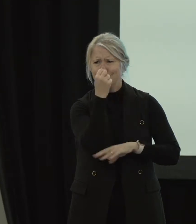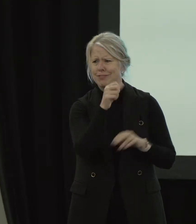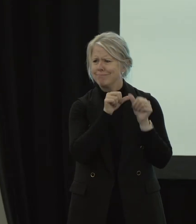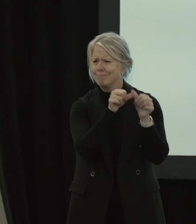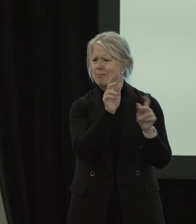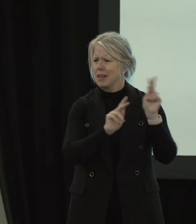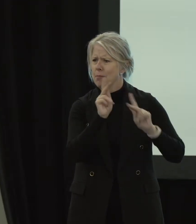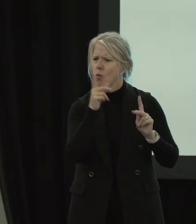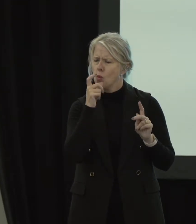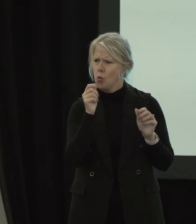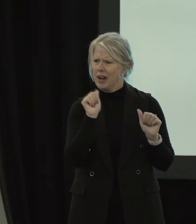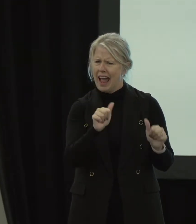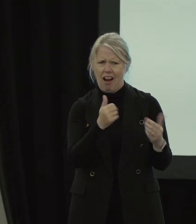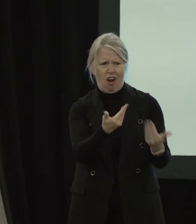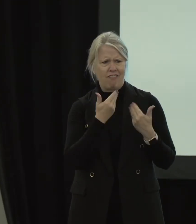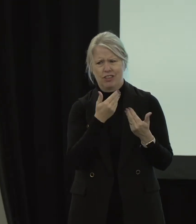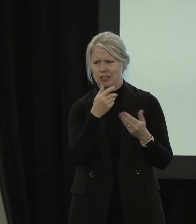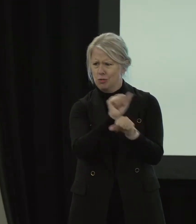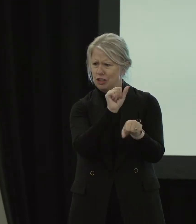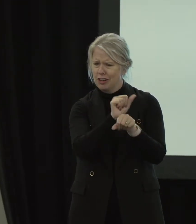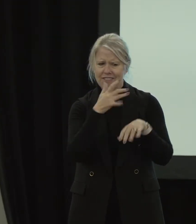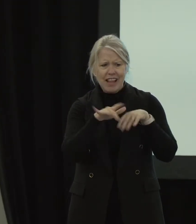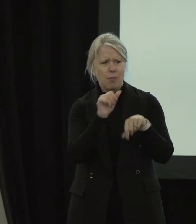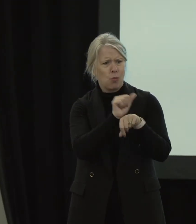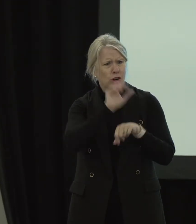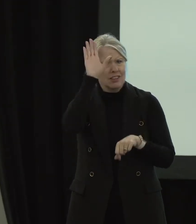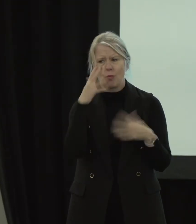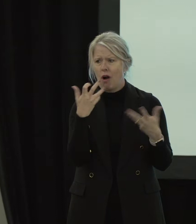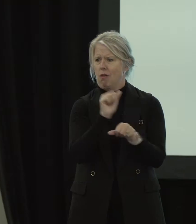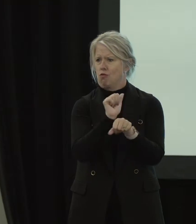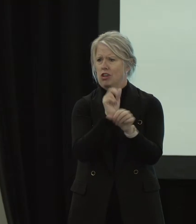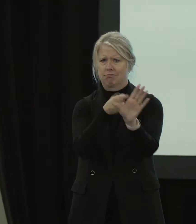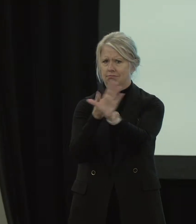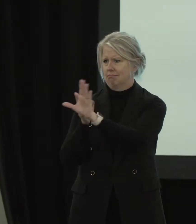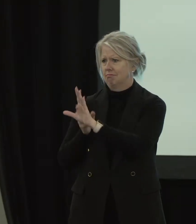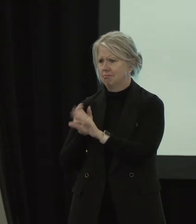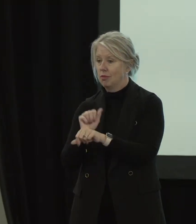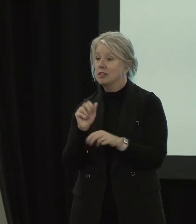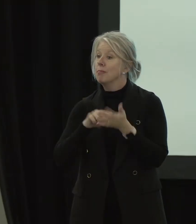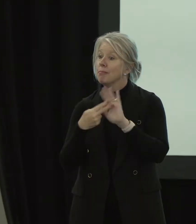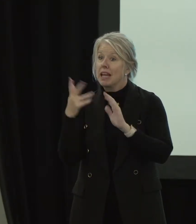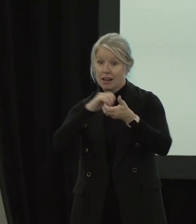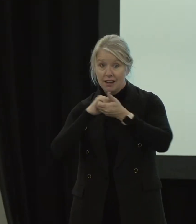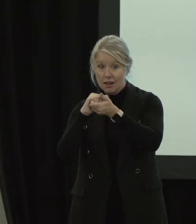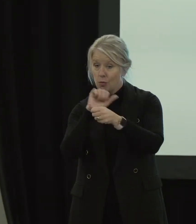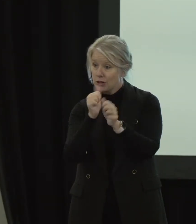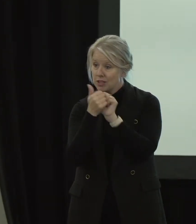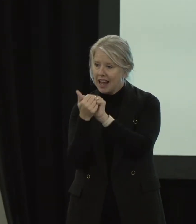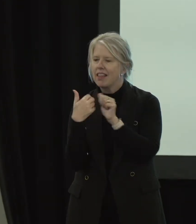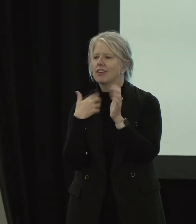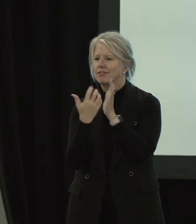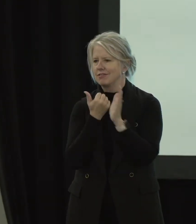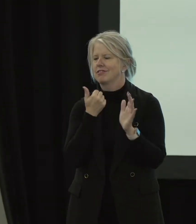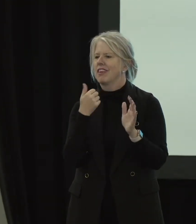individuals that our communities have to offer, who are available to work and want to join the workforce. By working together, we can find the opportunities